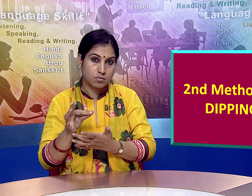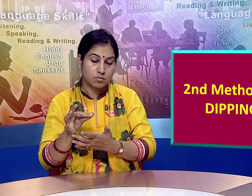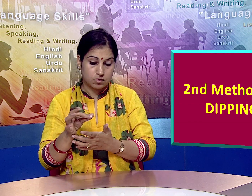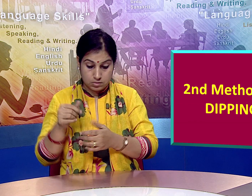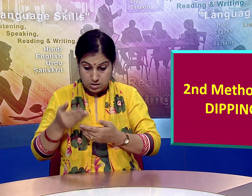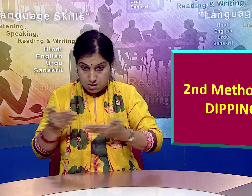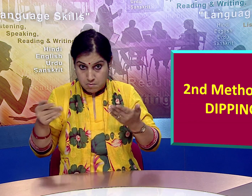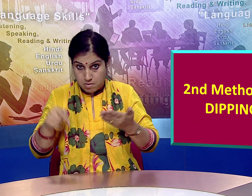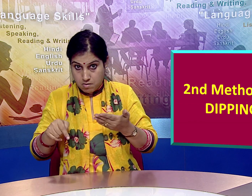depending upon the